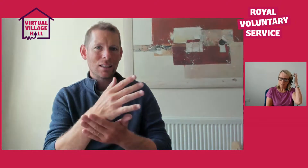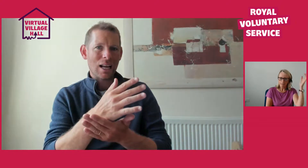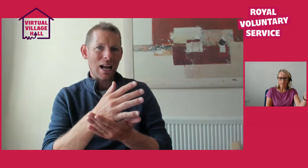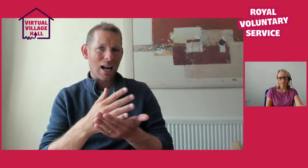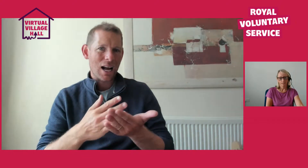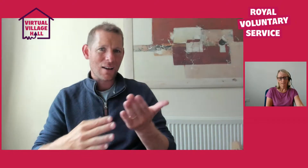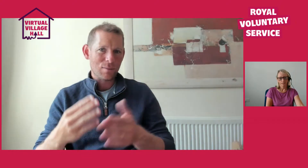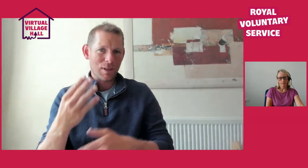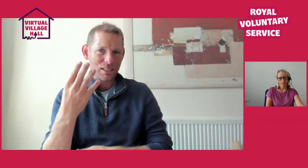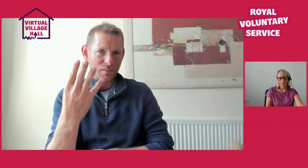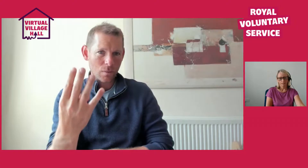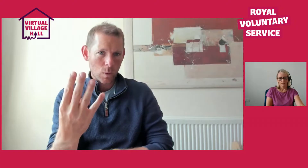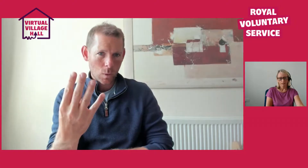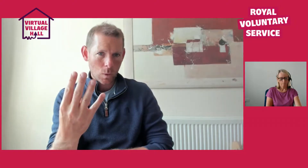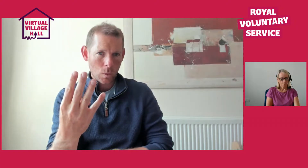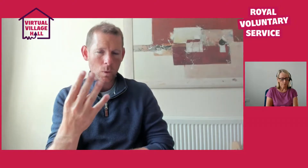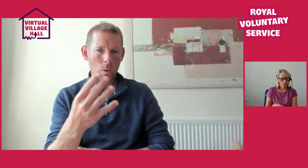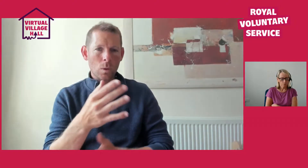3:30,